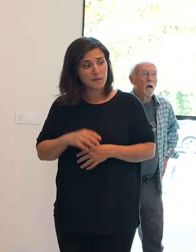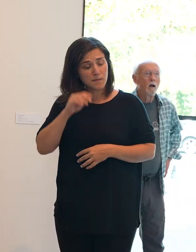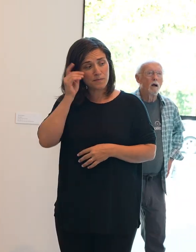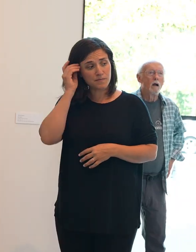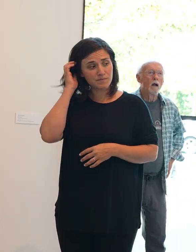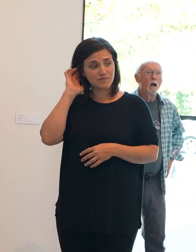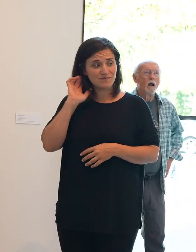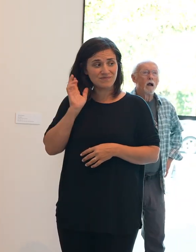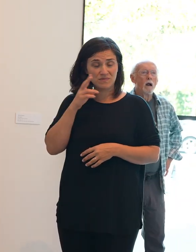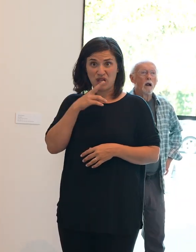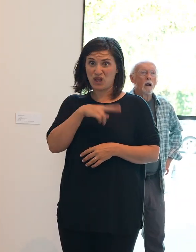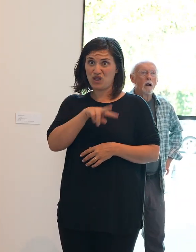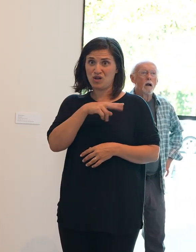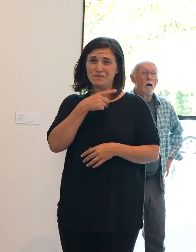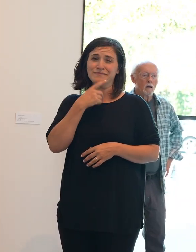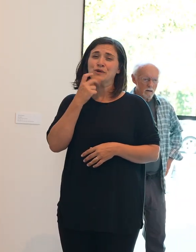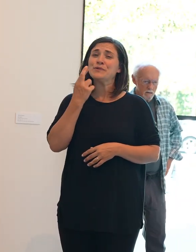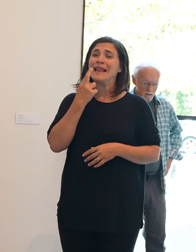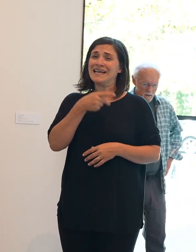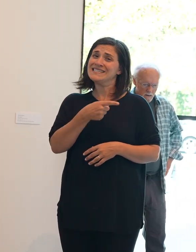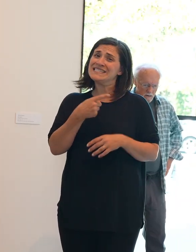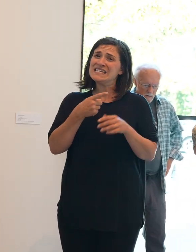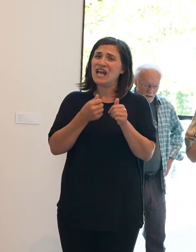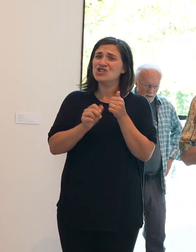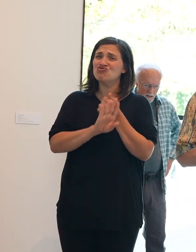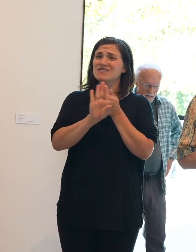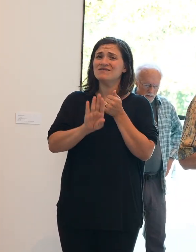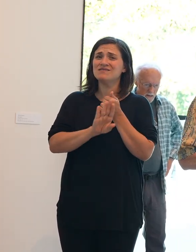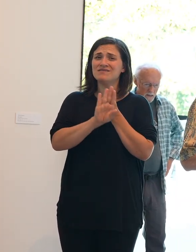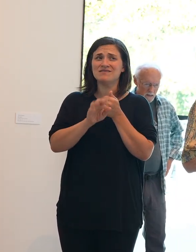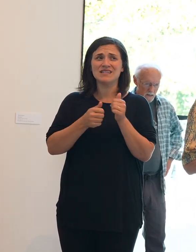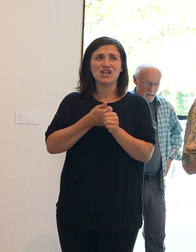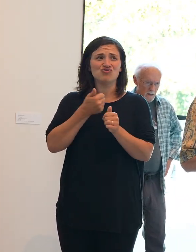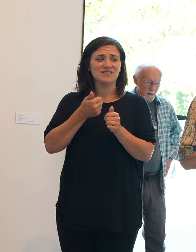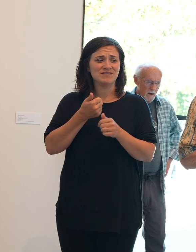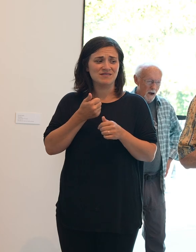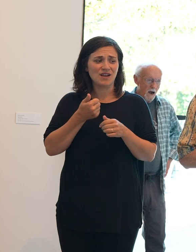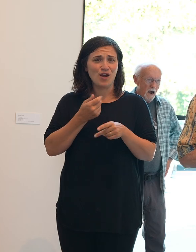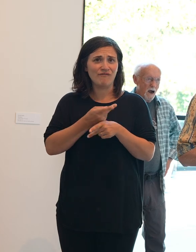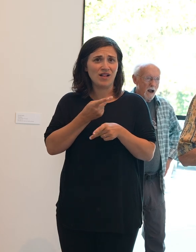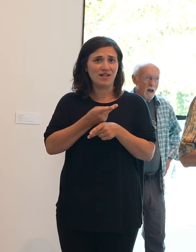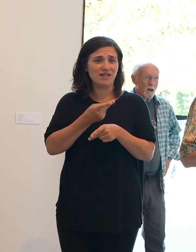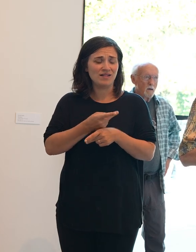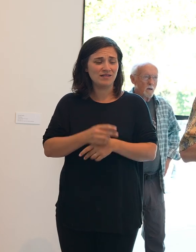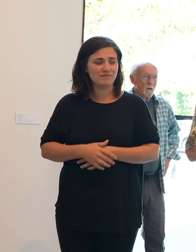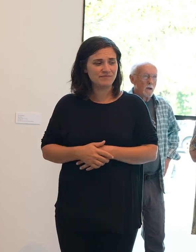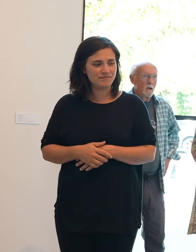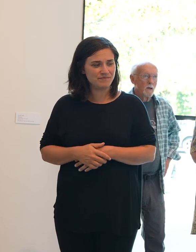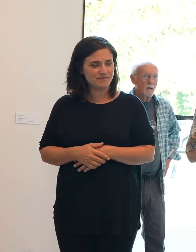you realize he is dangerous, you know. But